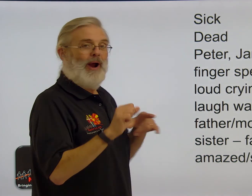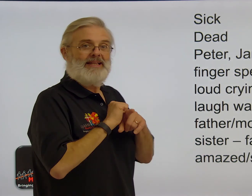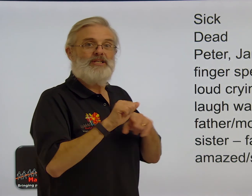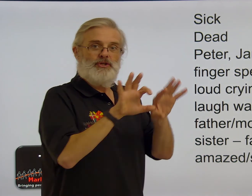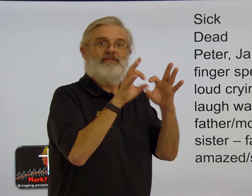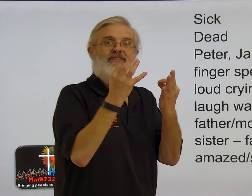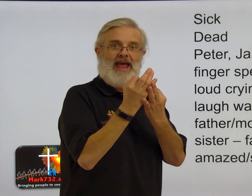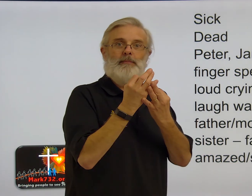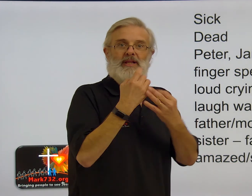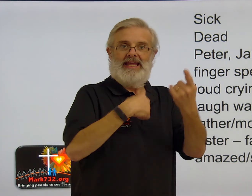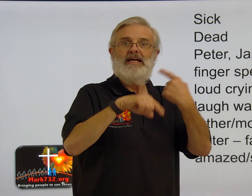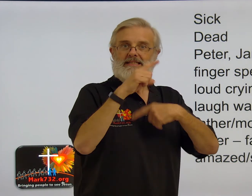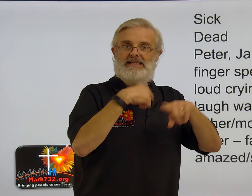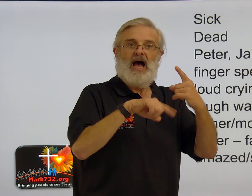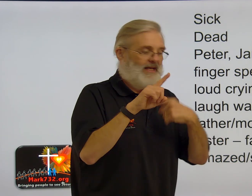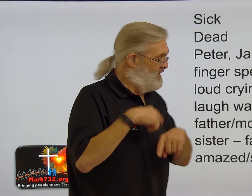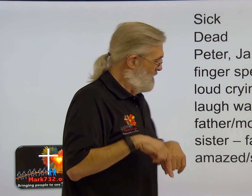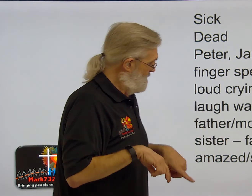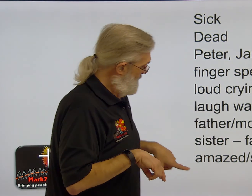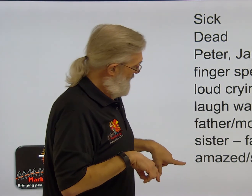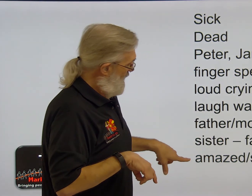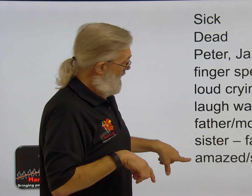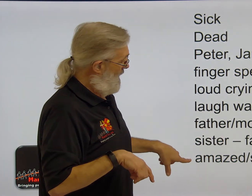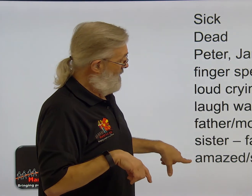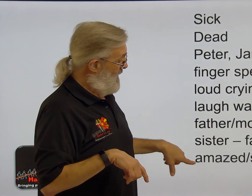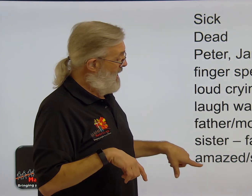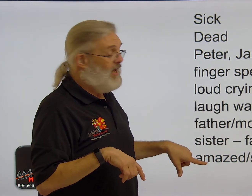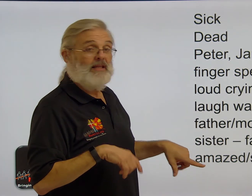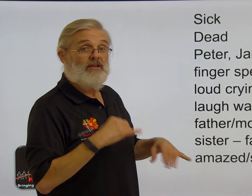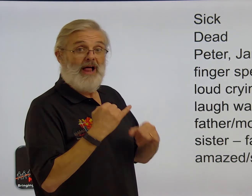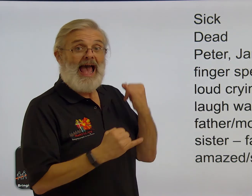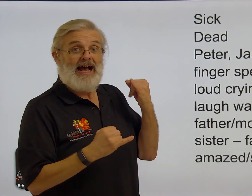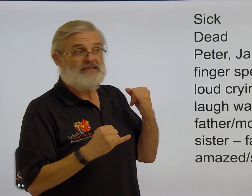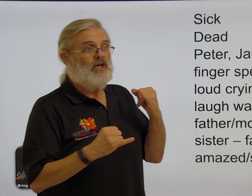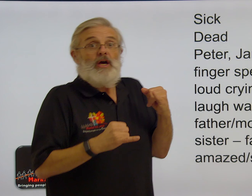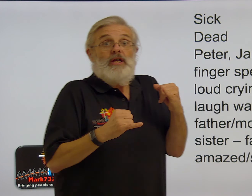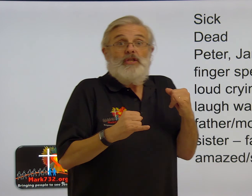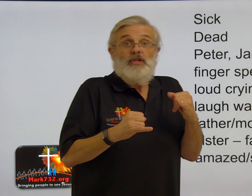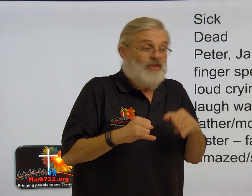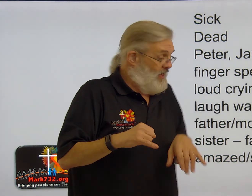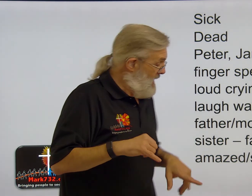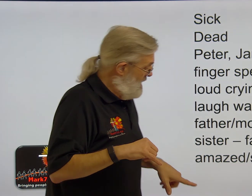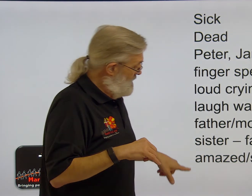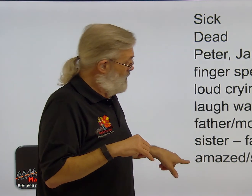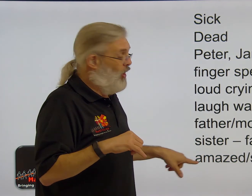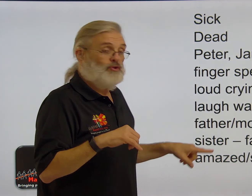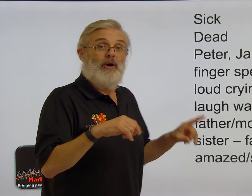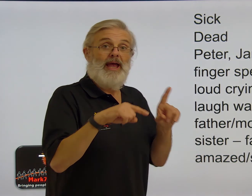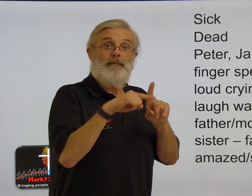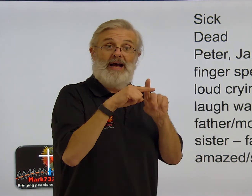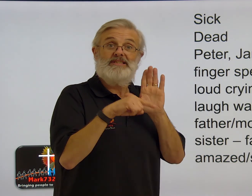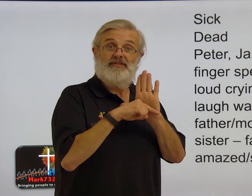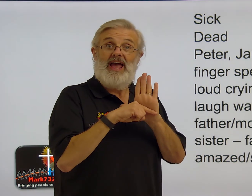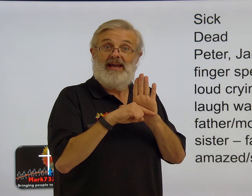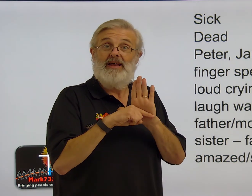your family signs. Then the last, this is also again positive, negative,